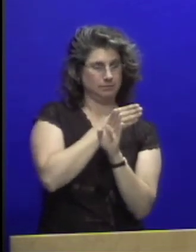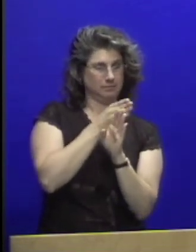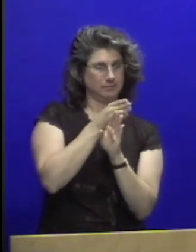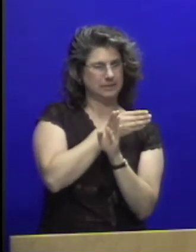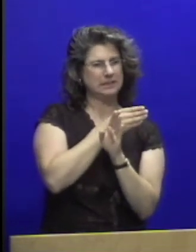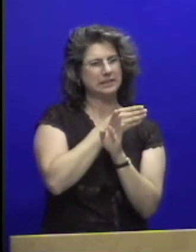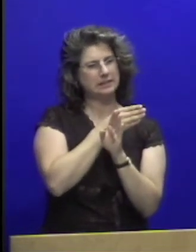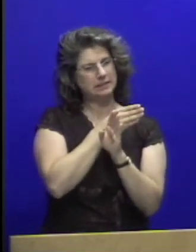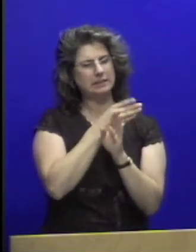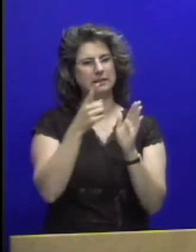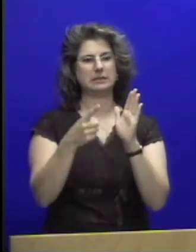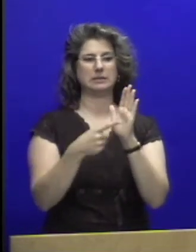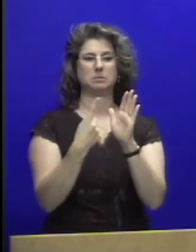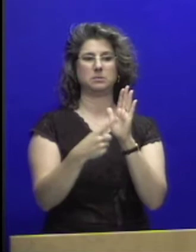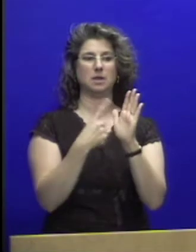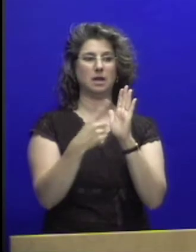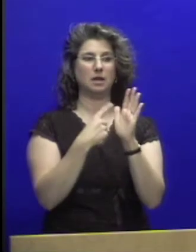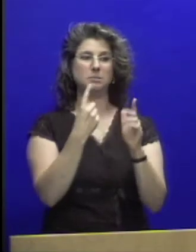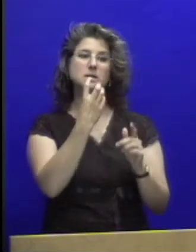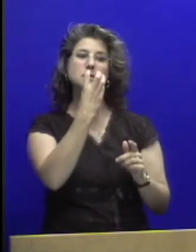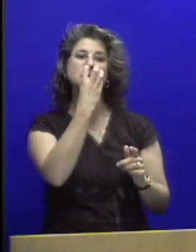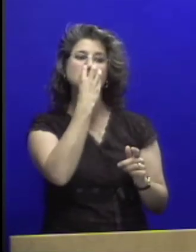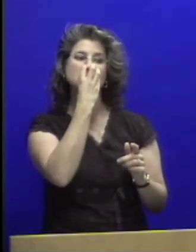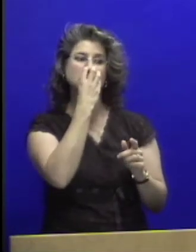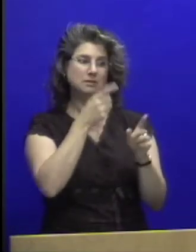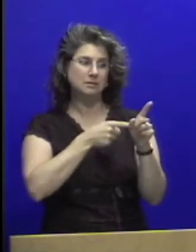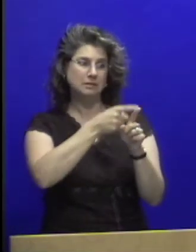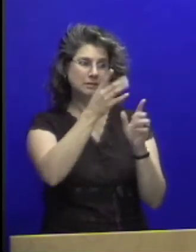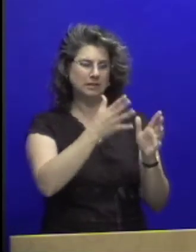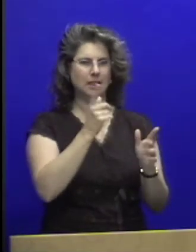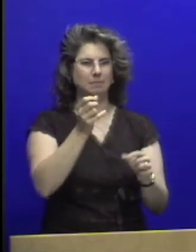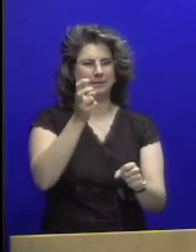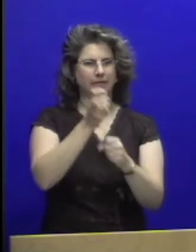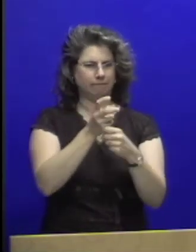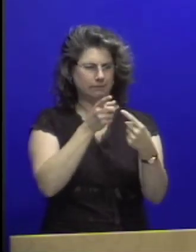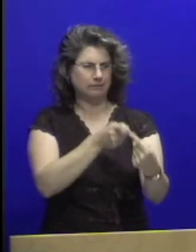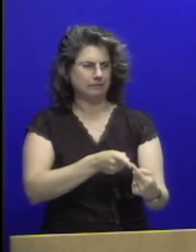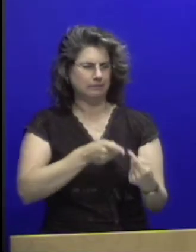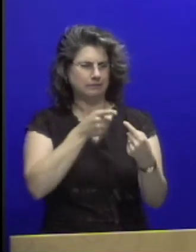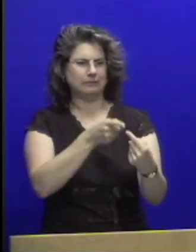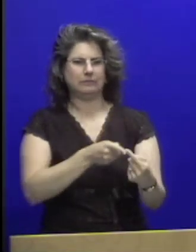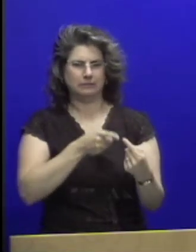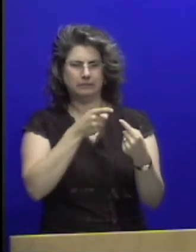it makes the job for the anesthesiologist more difficult